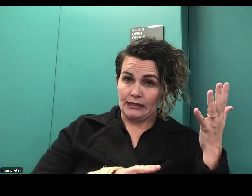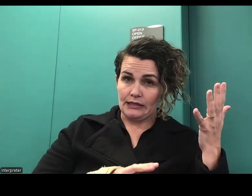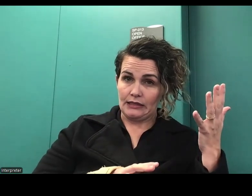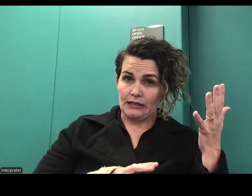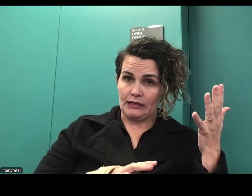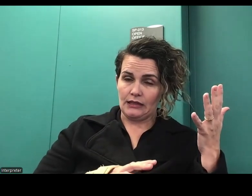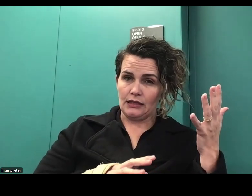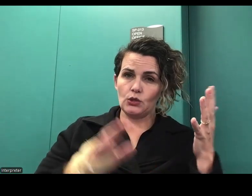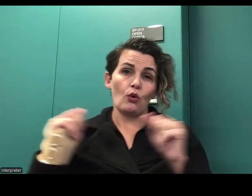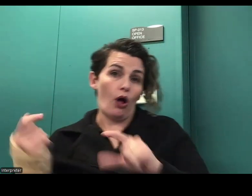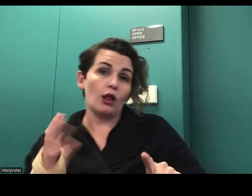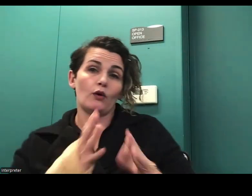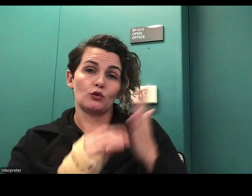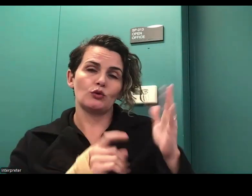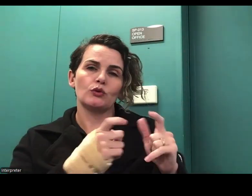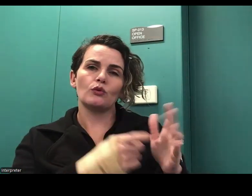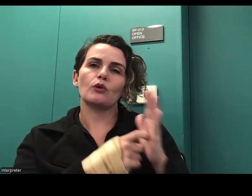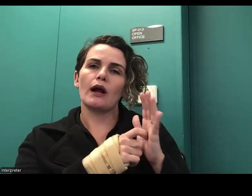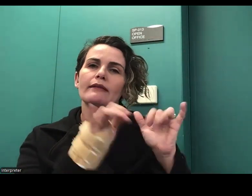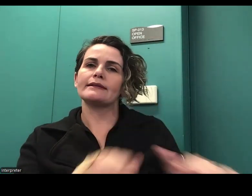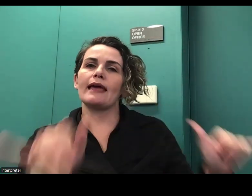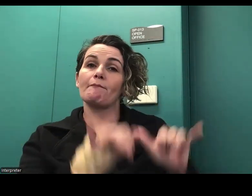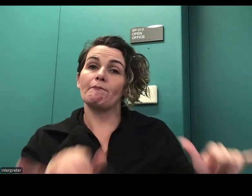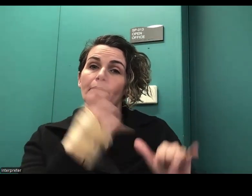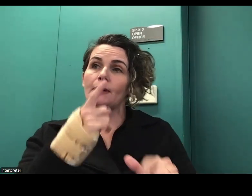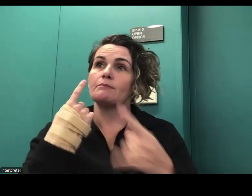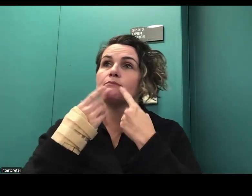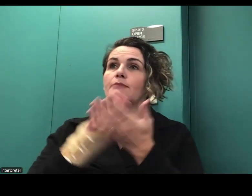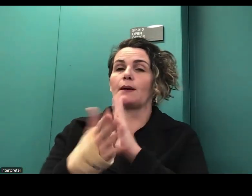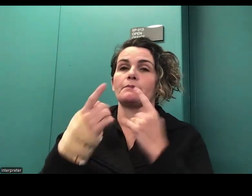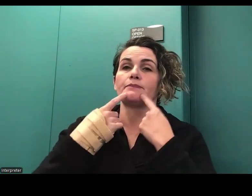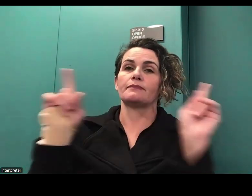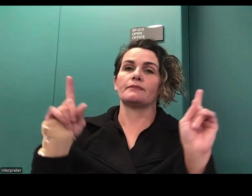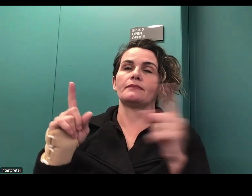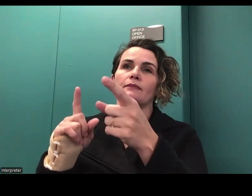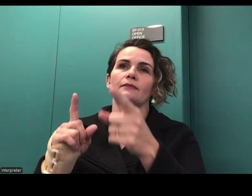thing to be successful in this country? Okay.